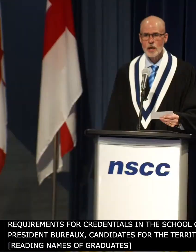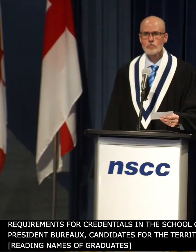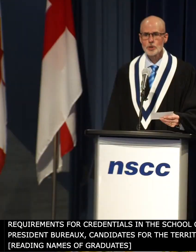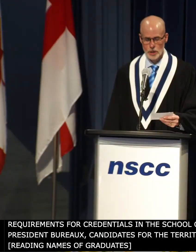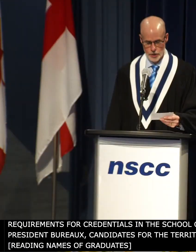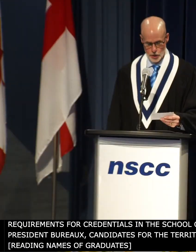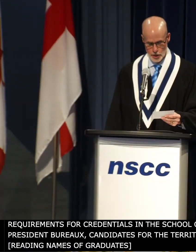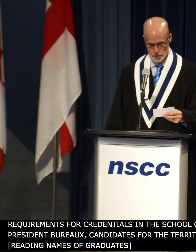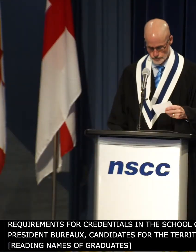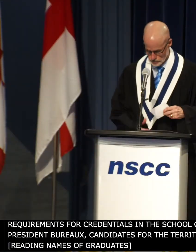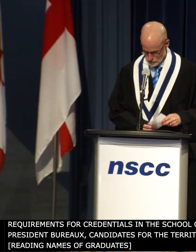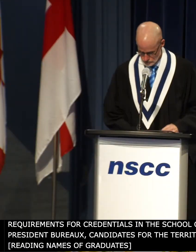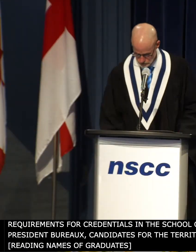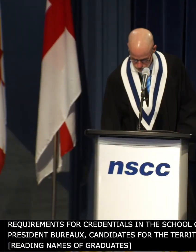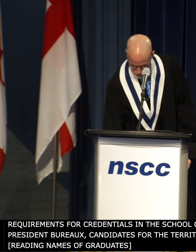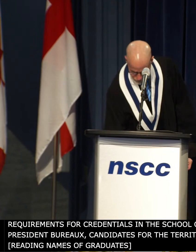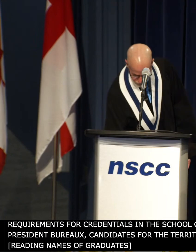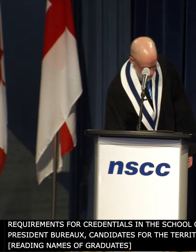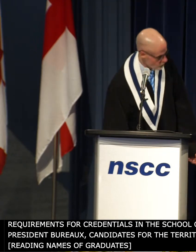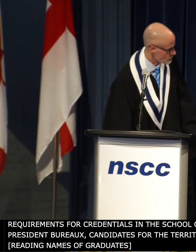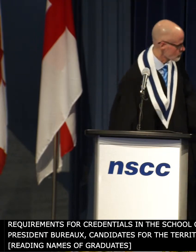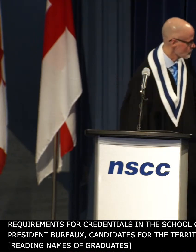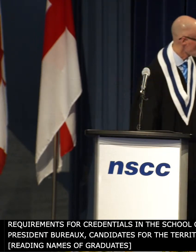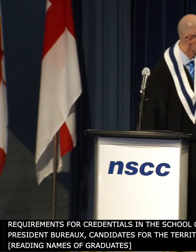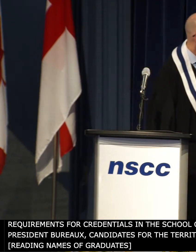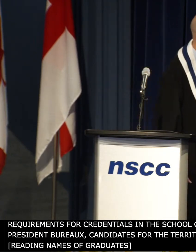Dustin Boutelier.